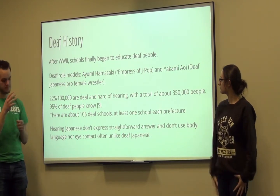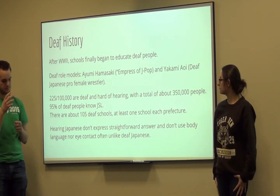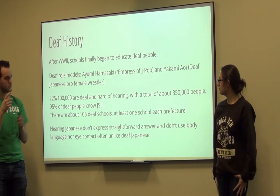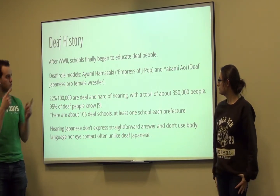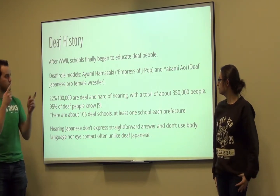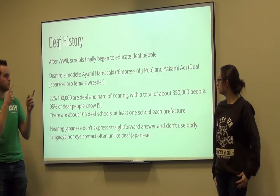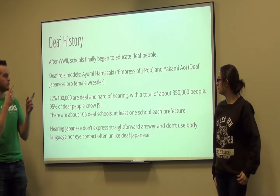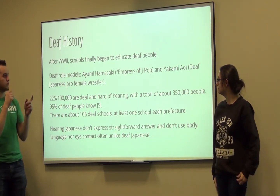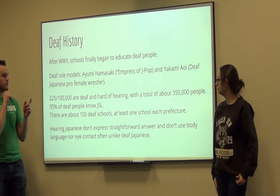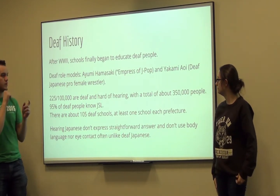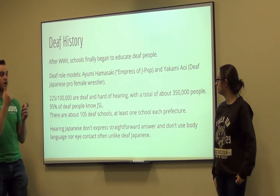person in Japan.